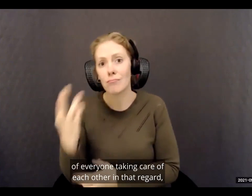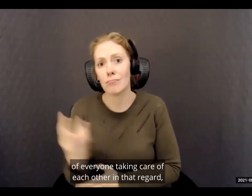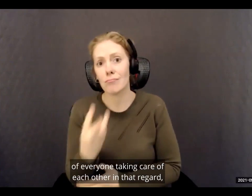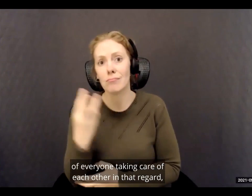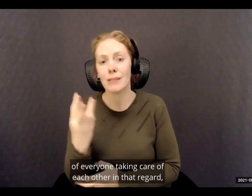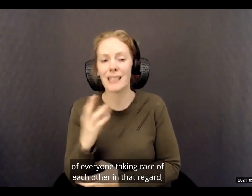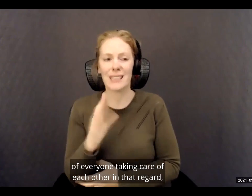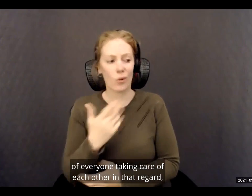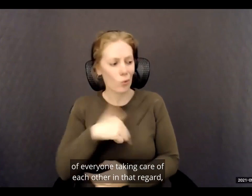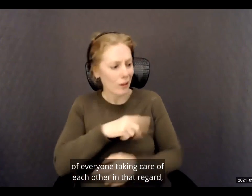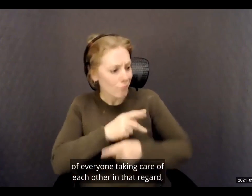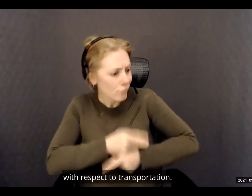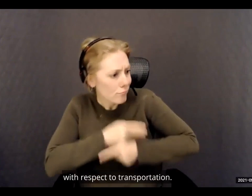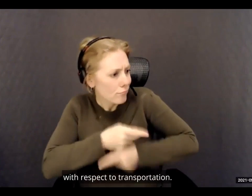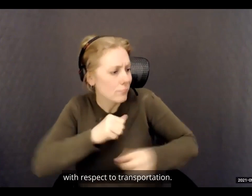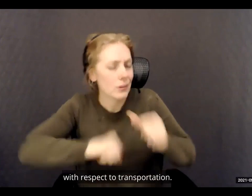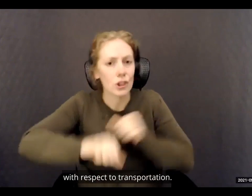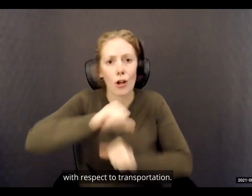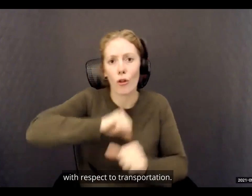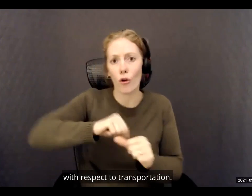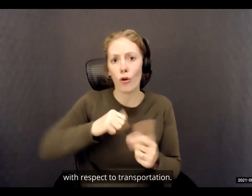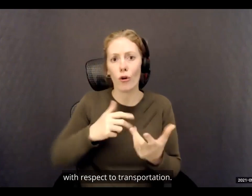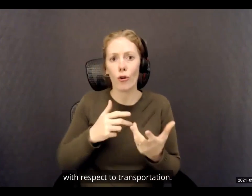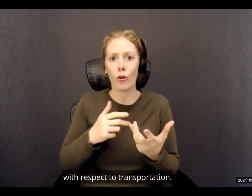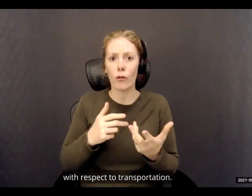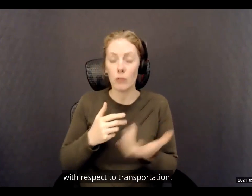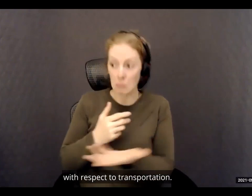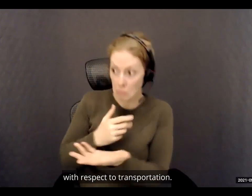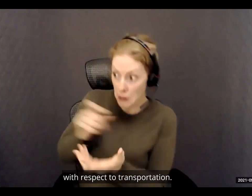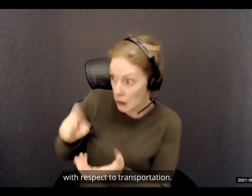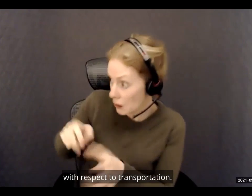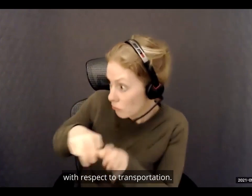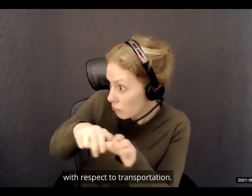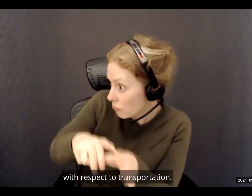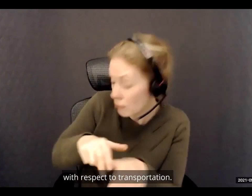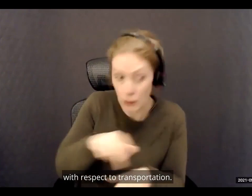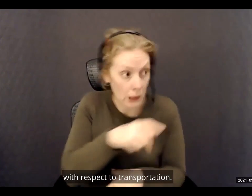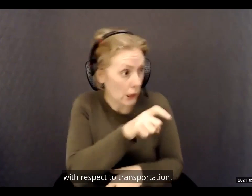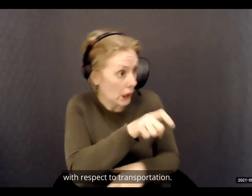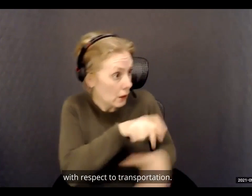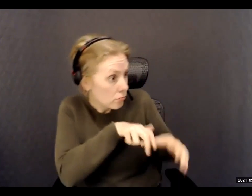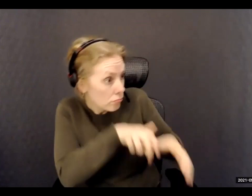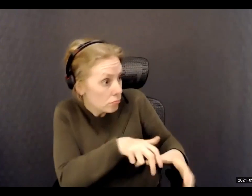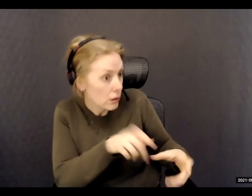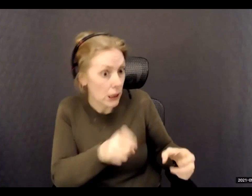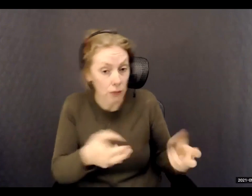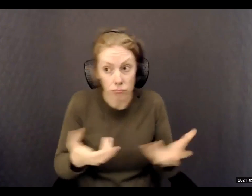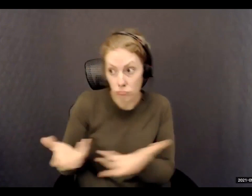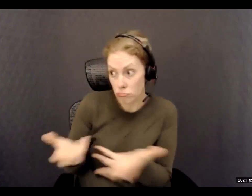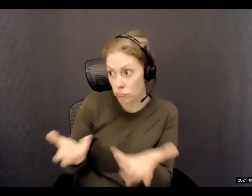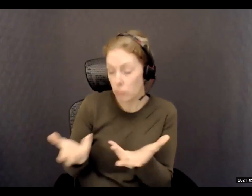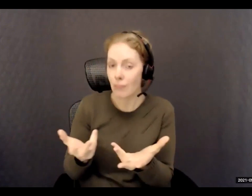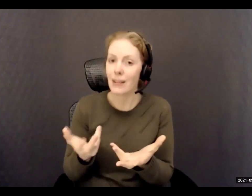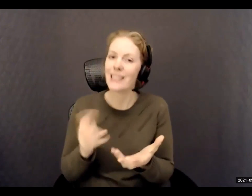care of each other in that regard with respect to transportation.